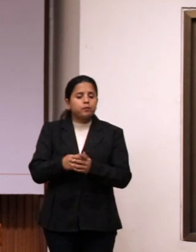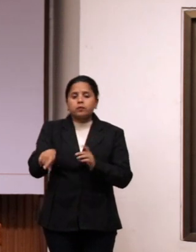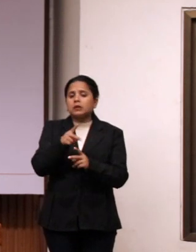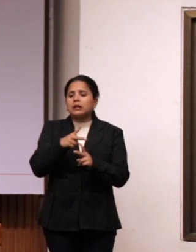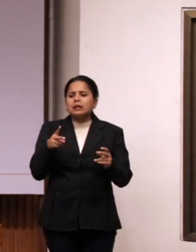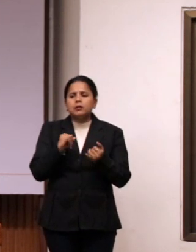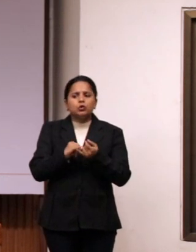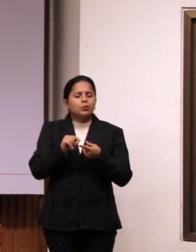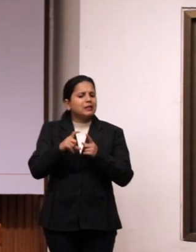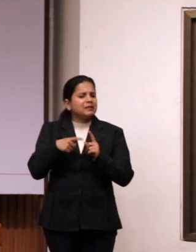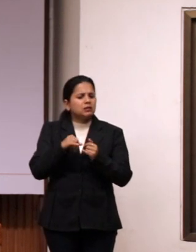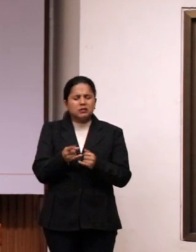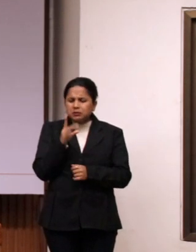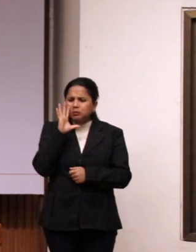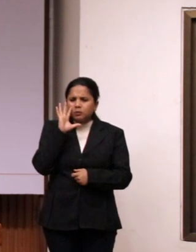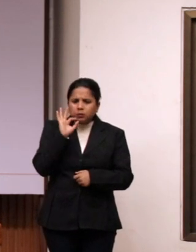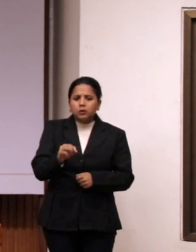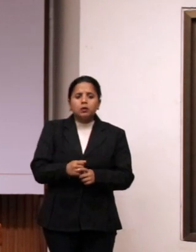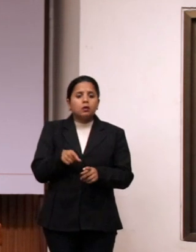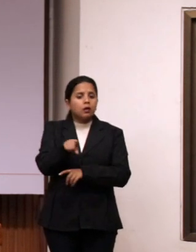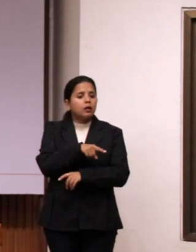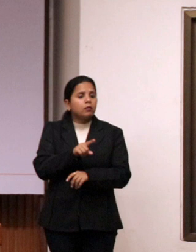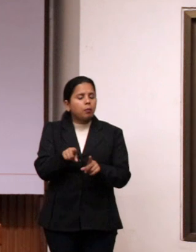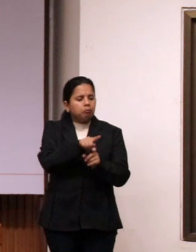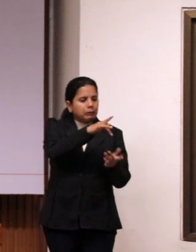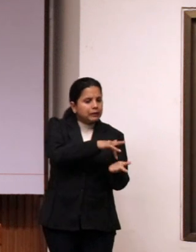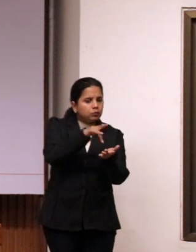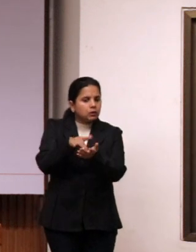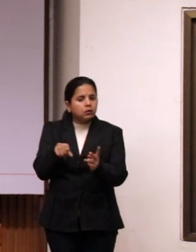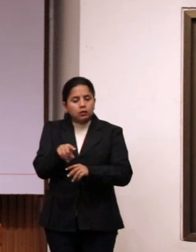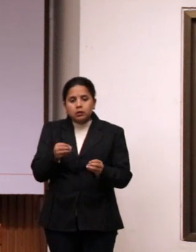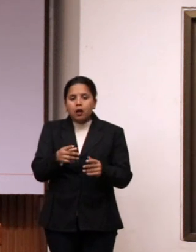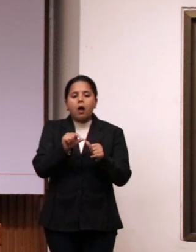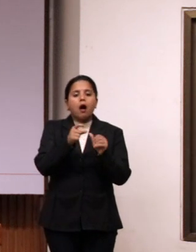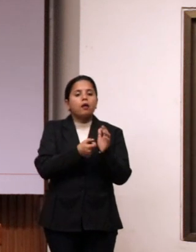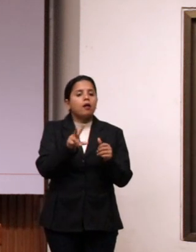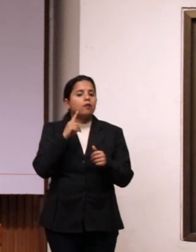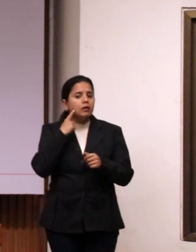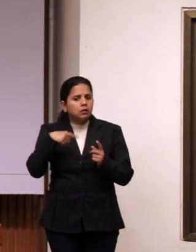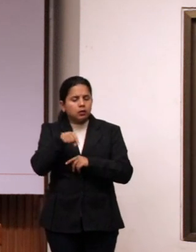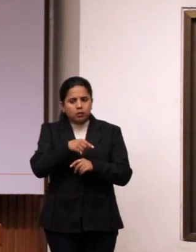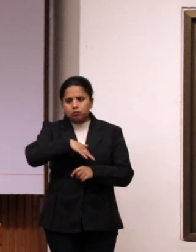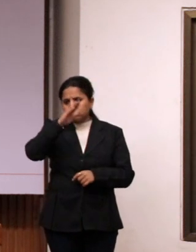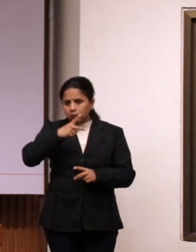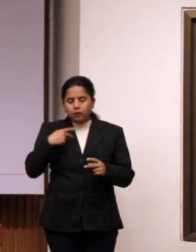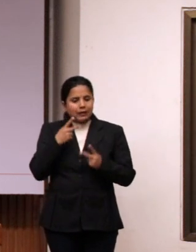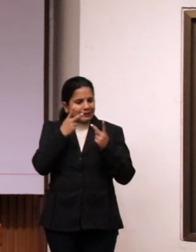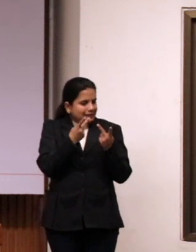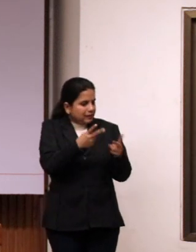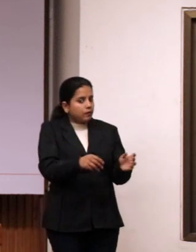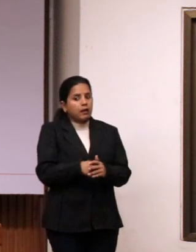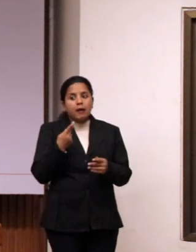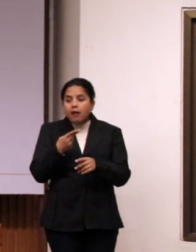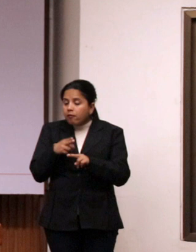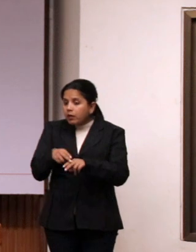species become very important, and that varies from site to site. If it is Aravali hill ranges, then we see different, and if it is